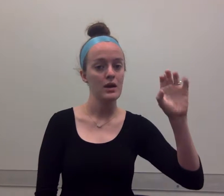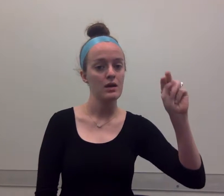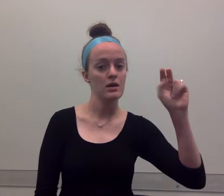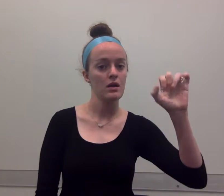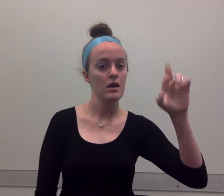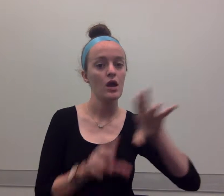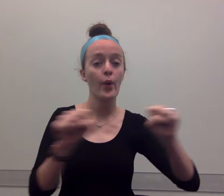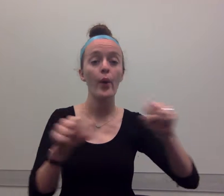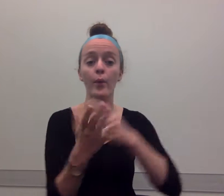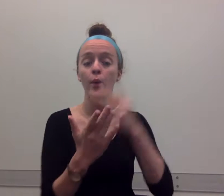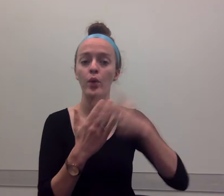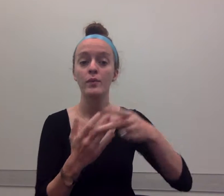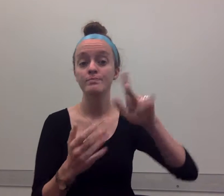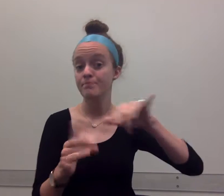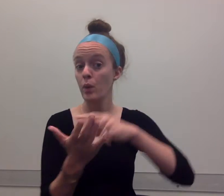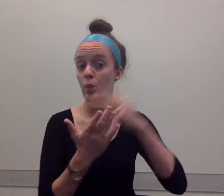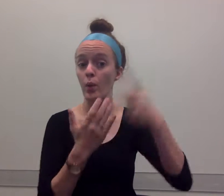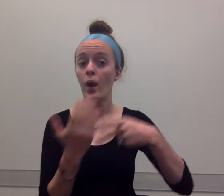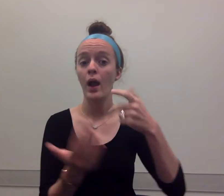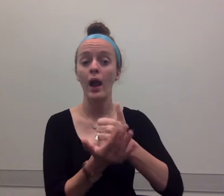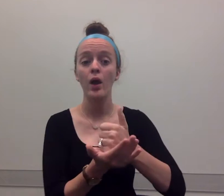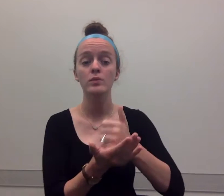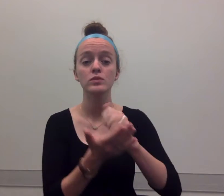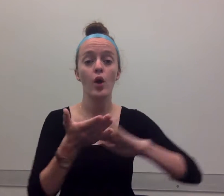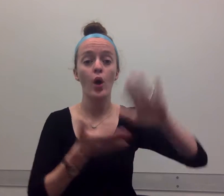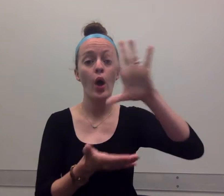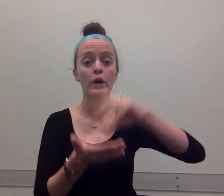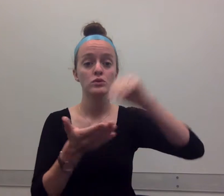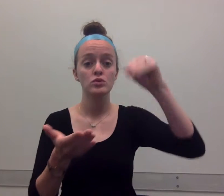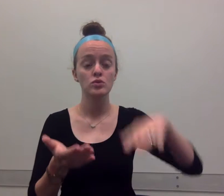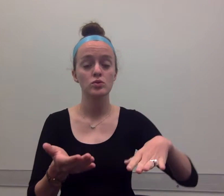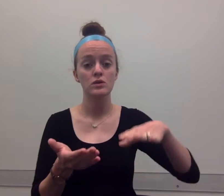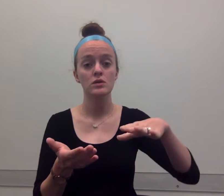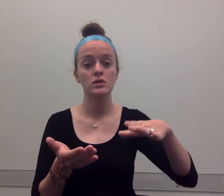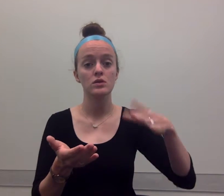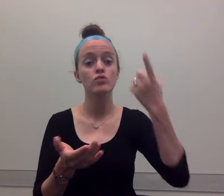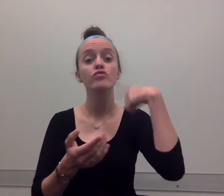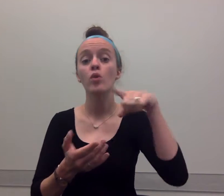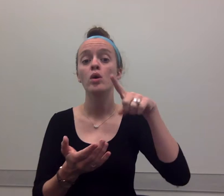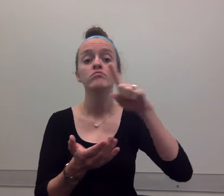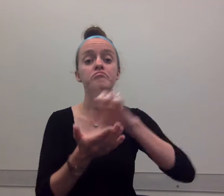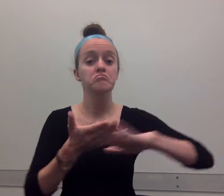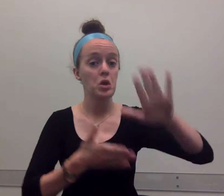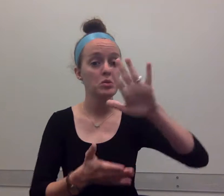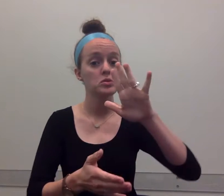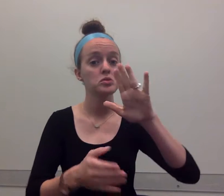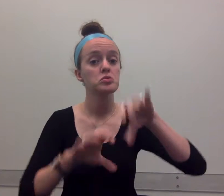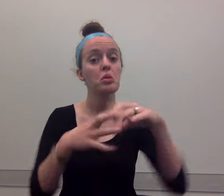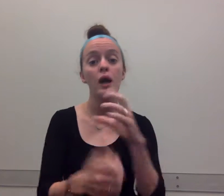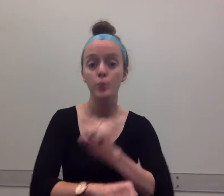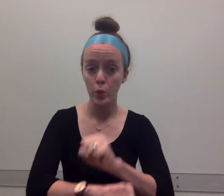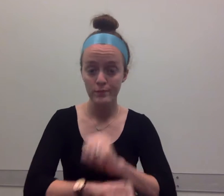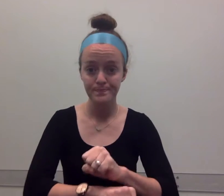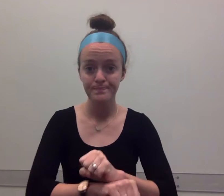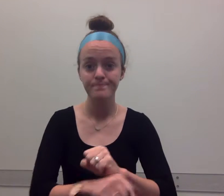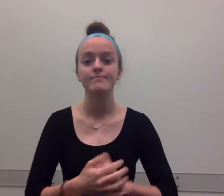McNair Scholars Program prepared undergraduate students for undergraduate level coursework. One of the requirements of